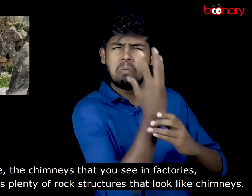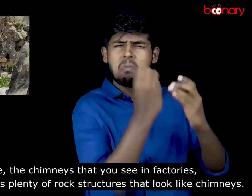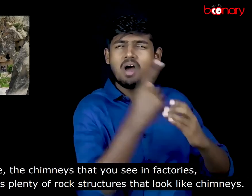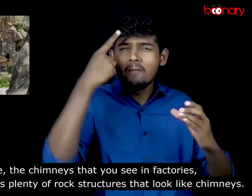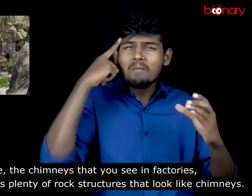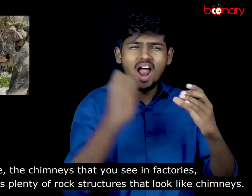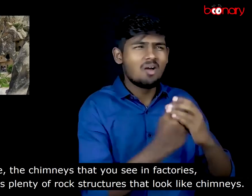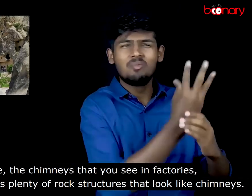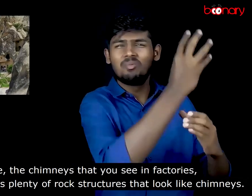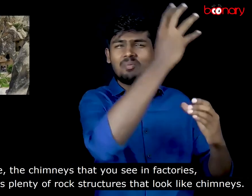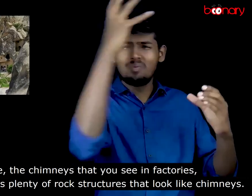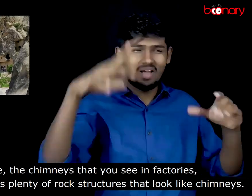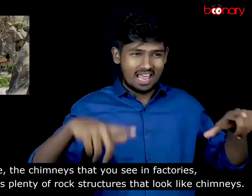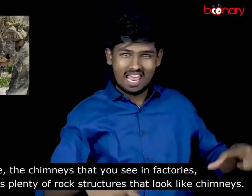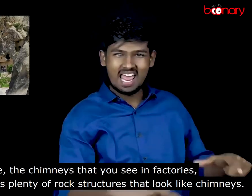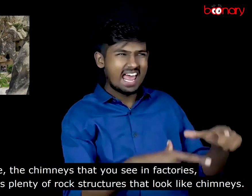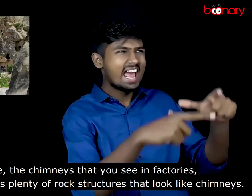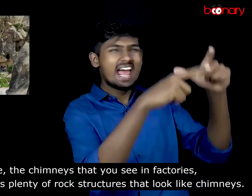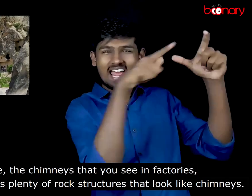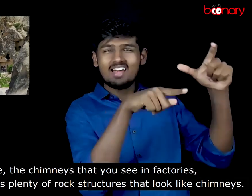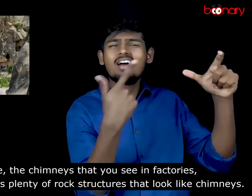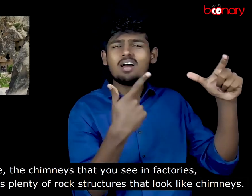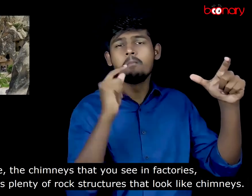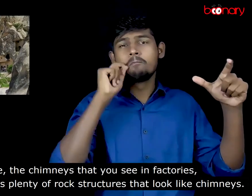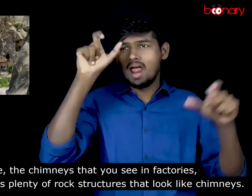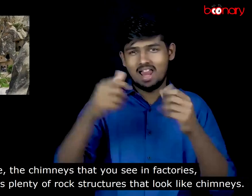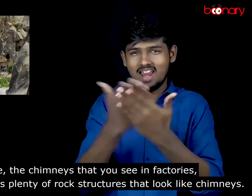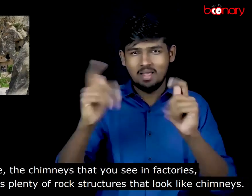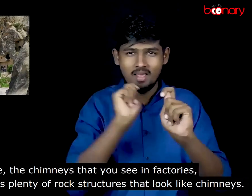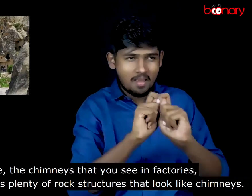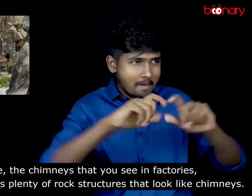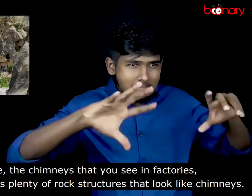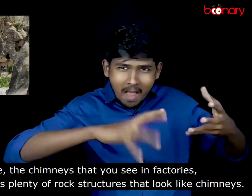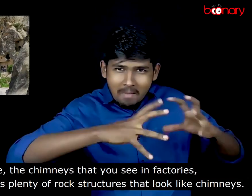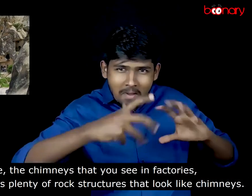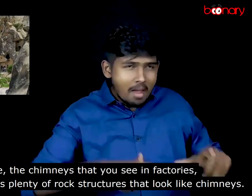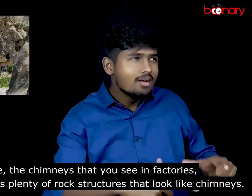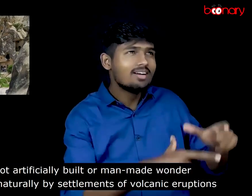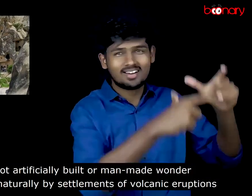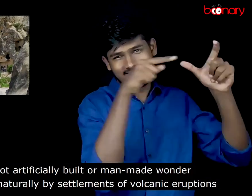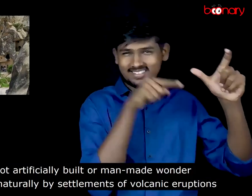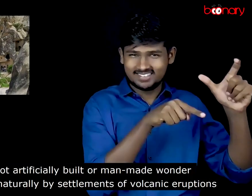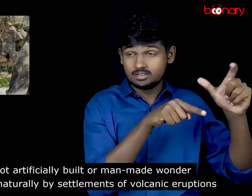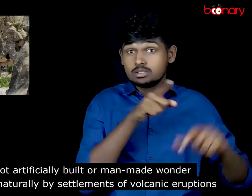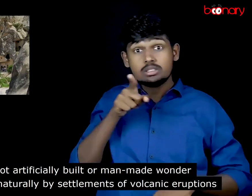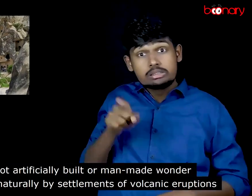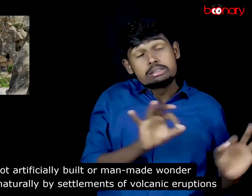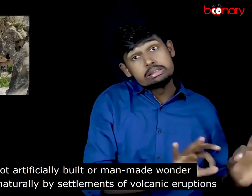factories. Cappadocia has plenty of rock structures that look like chimneys. Also, it is